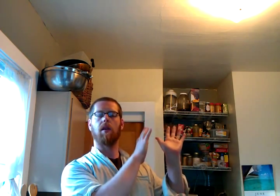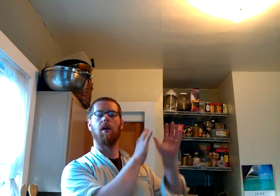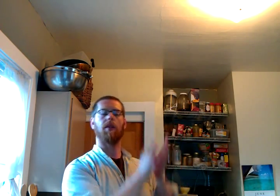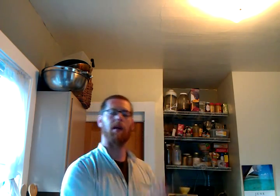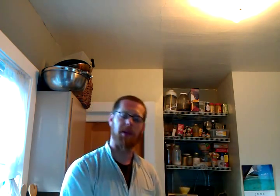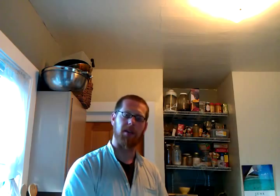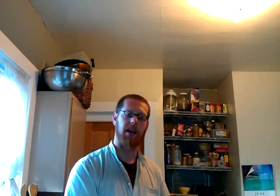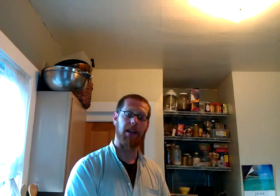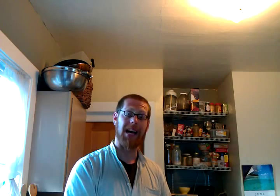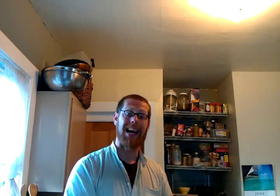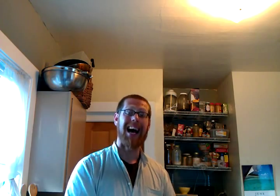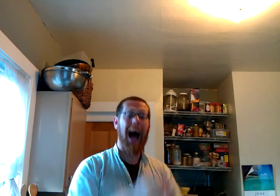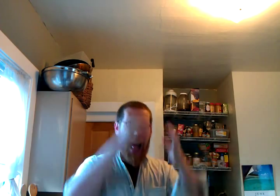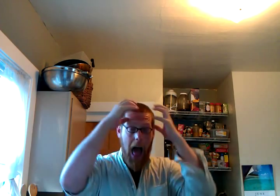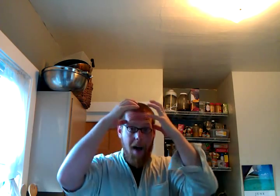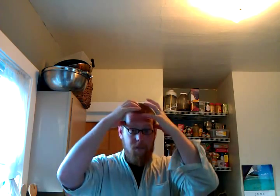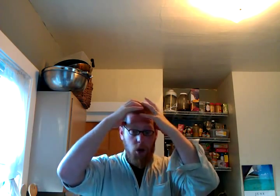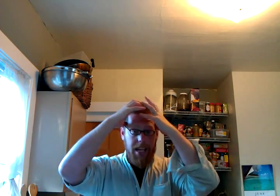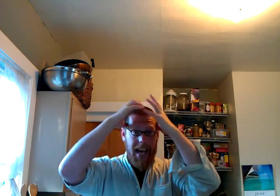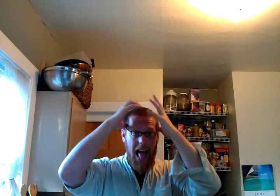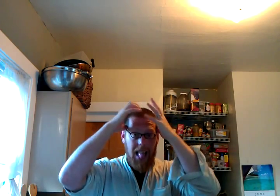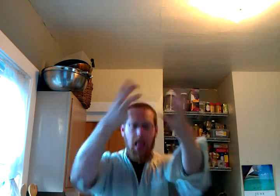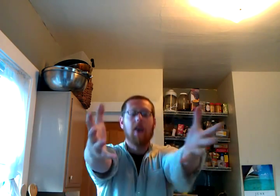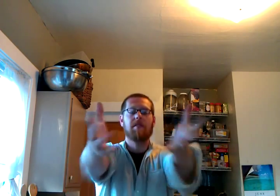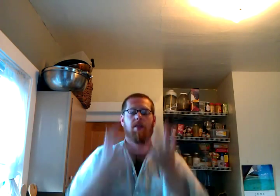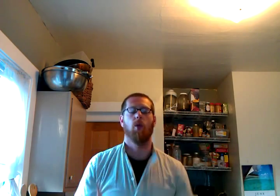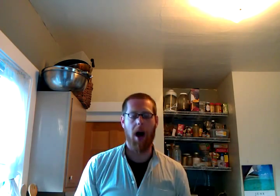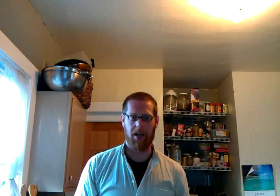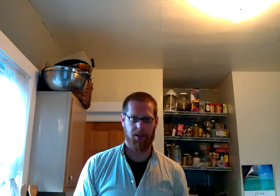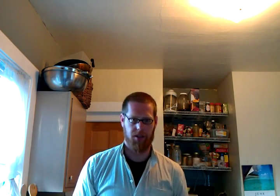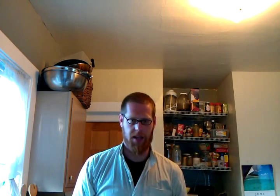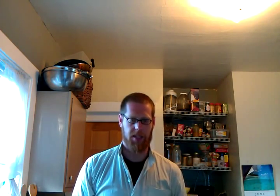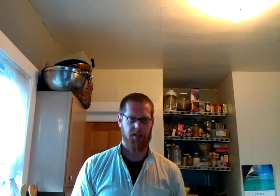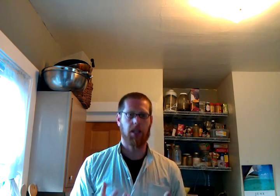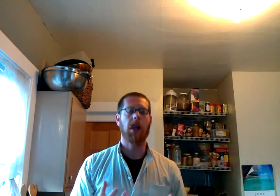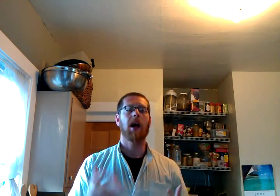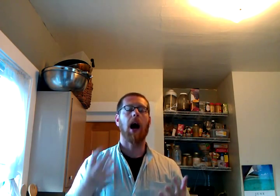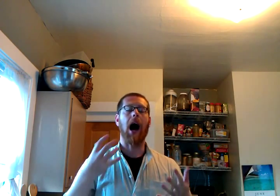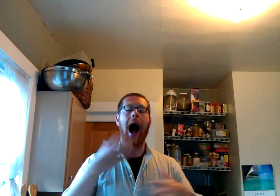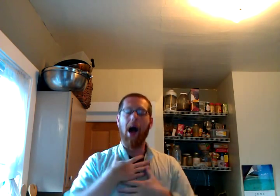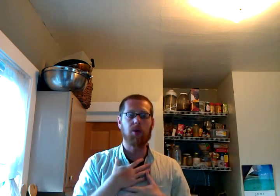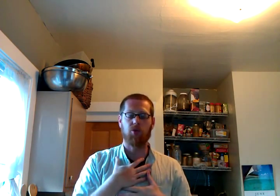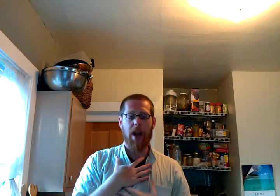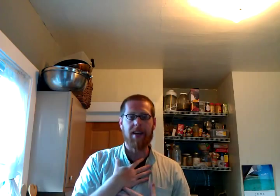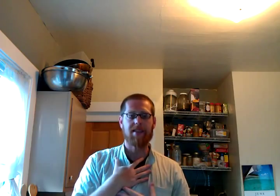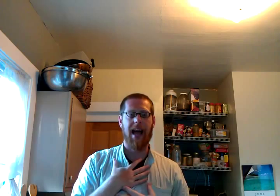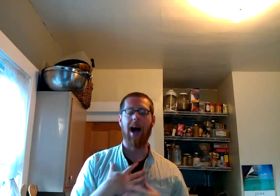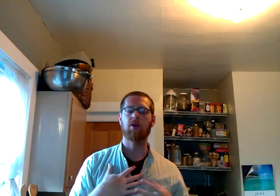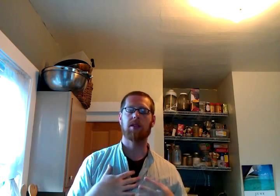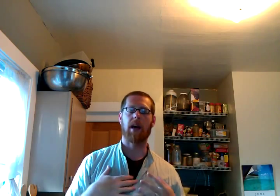All that being said, I freaking love the Wild Goose Festival. I was raised in a house that